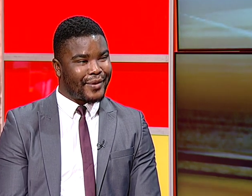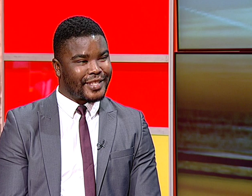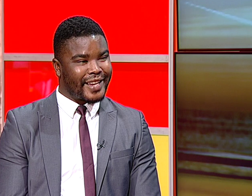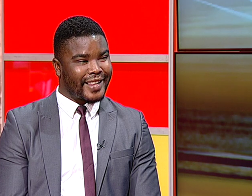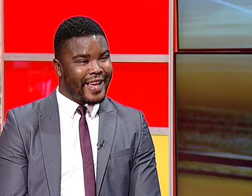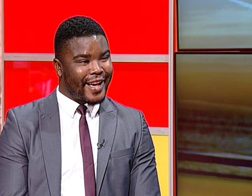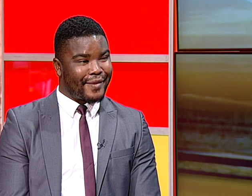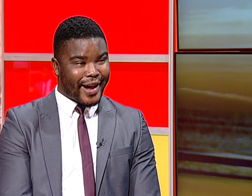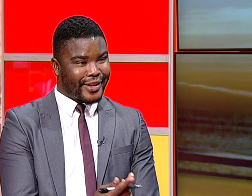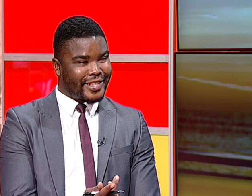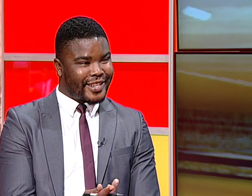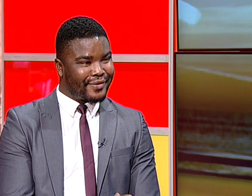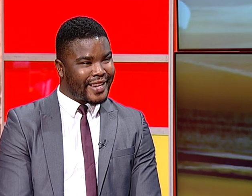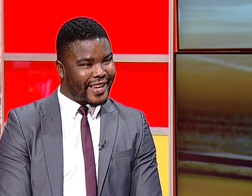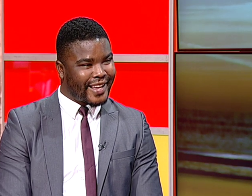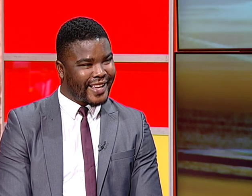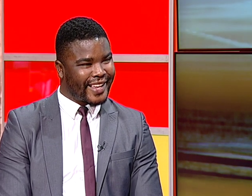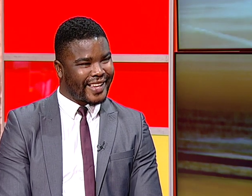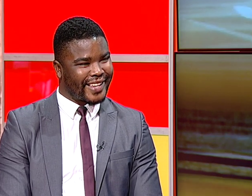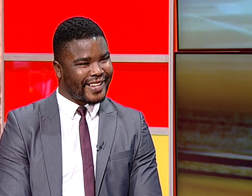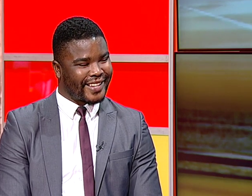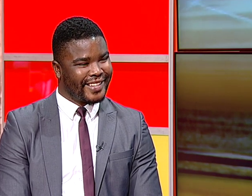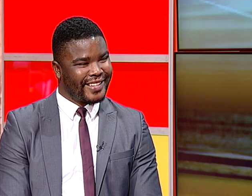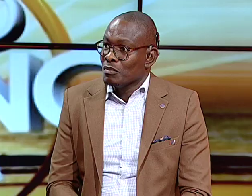Language yet. Are you teaching him, Lina Keller?